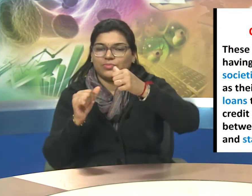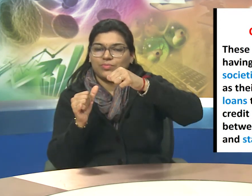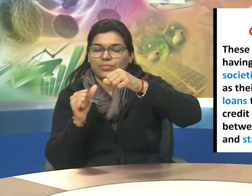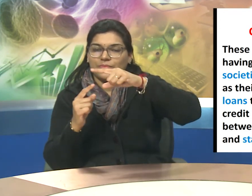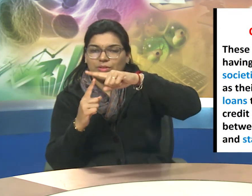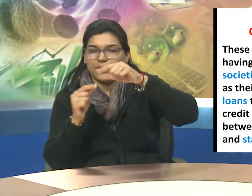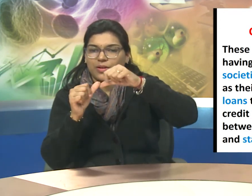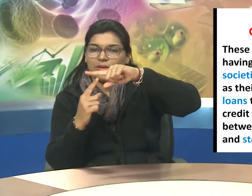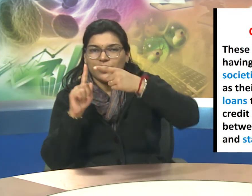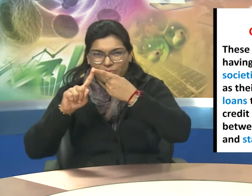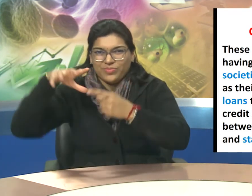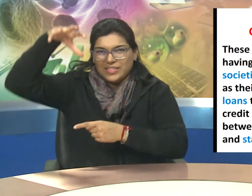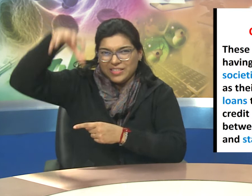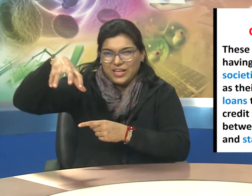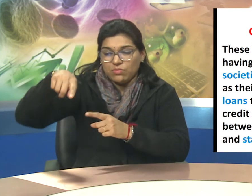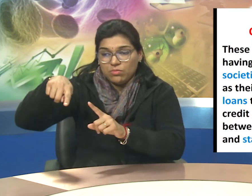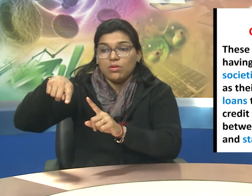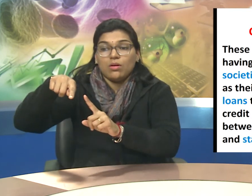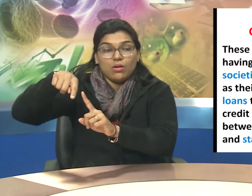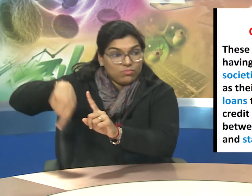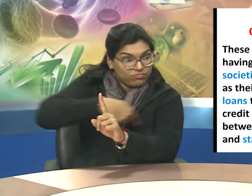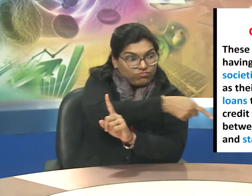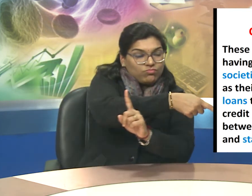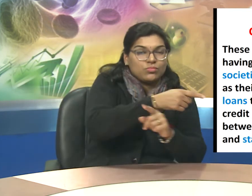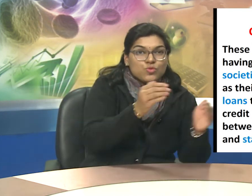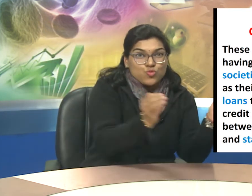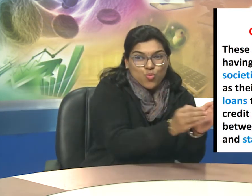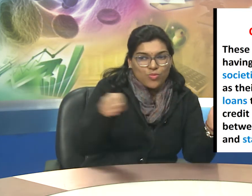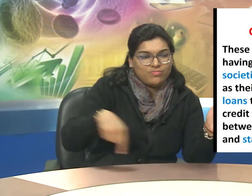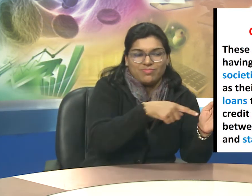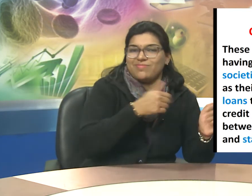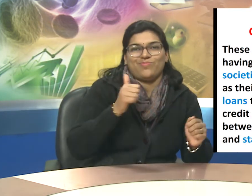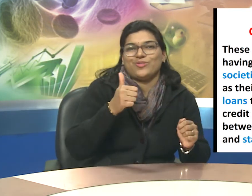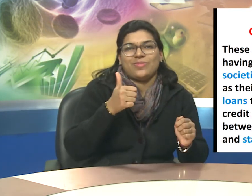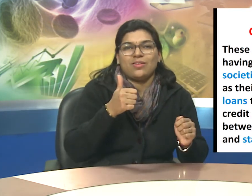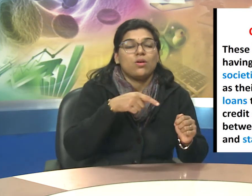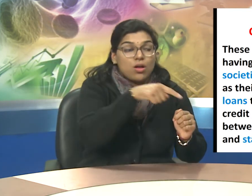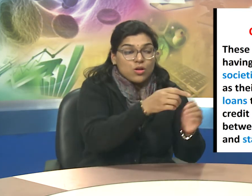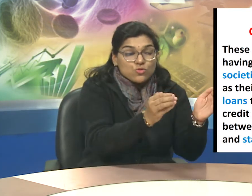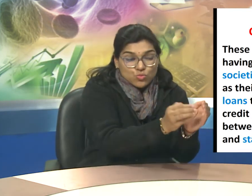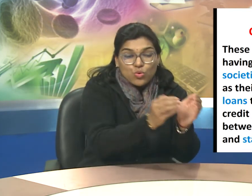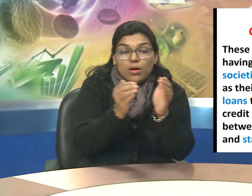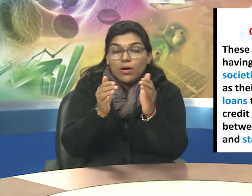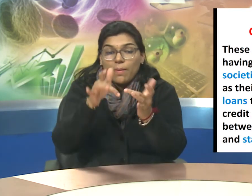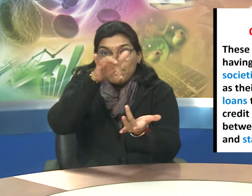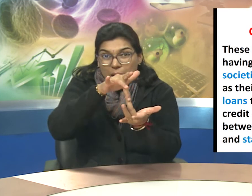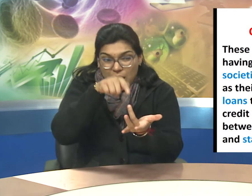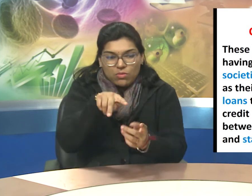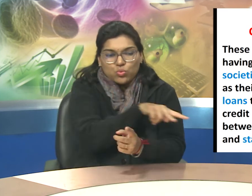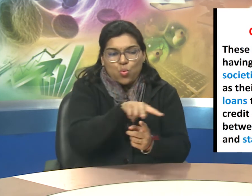and the state cooperative banks, which are the third kind, or you can